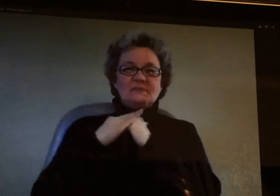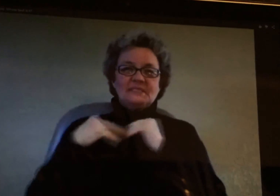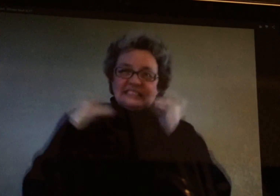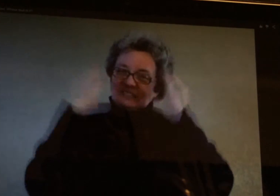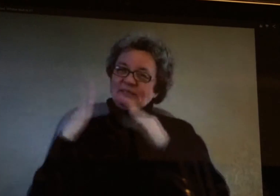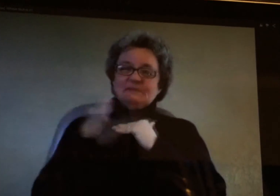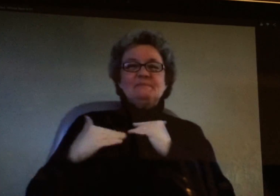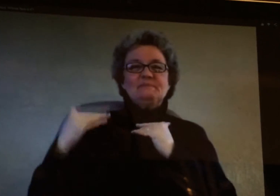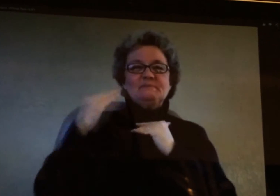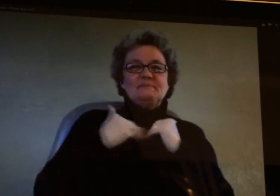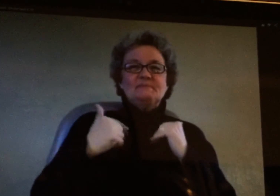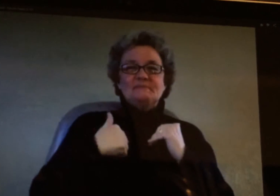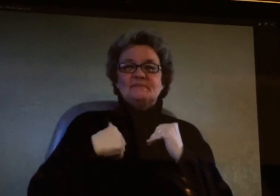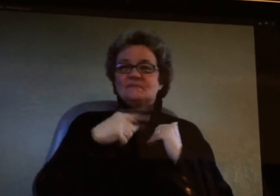than them, like I was teacher's pet.